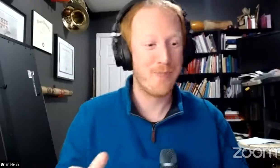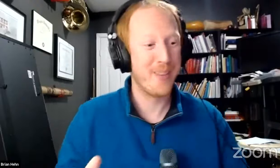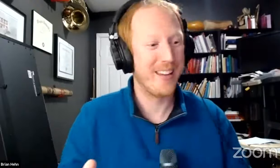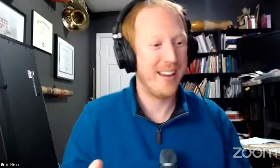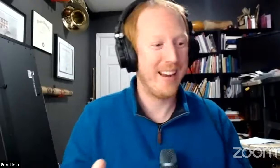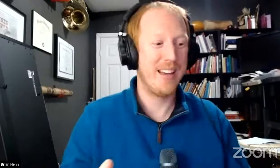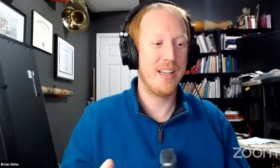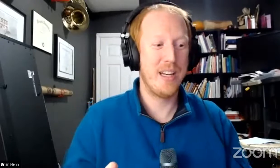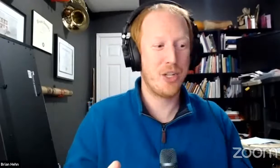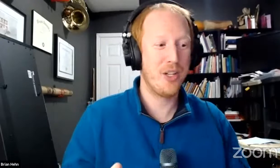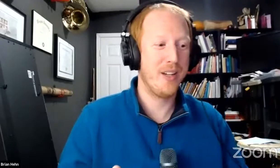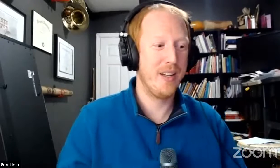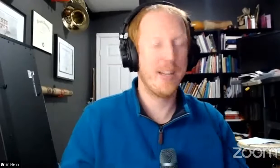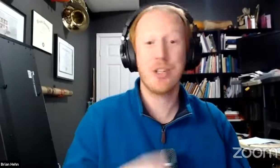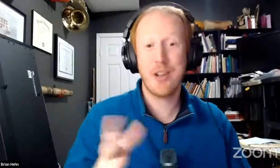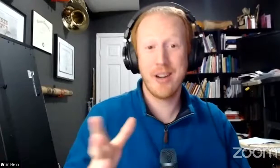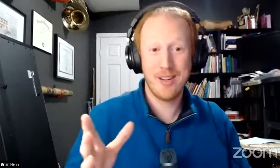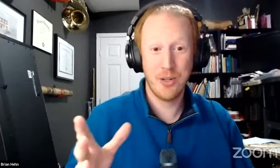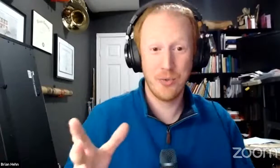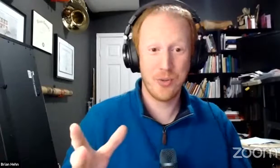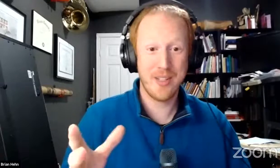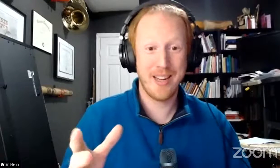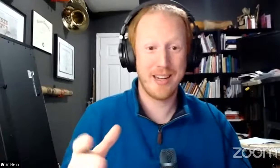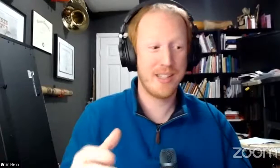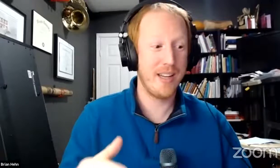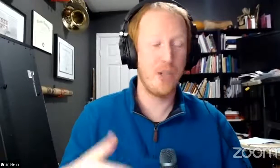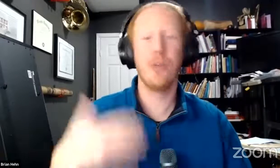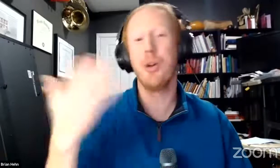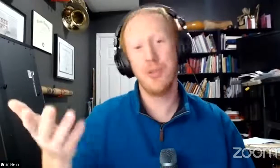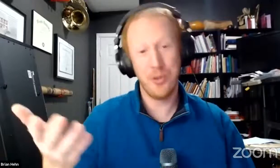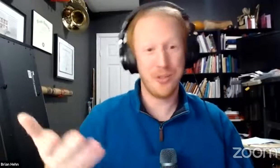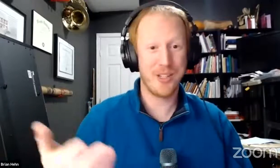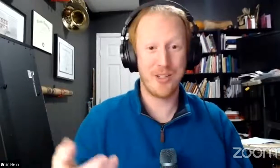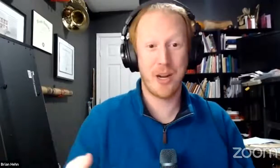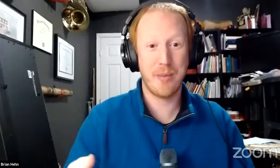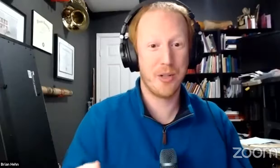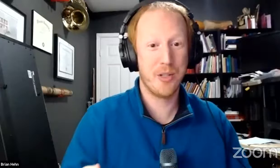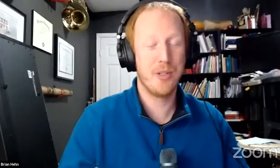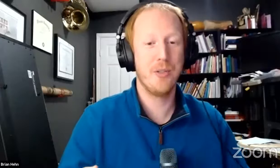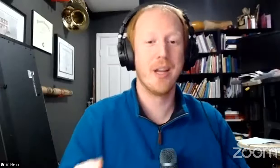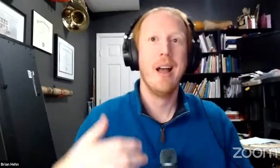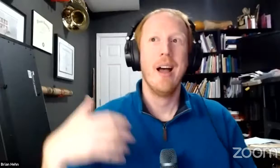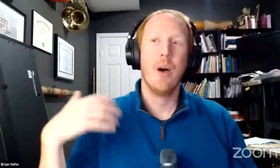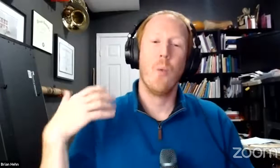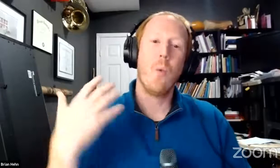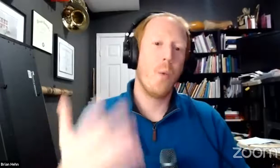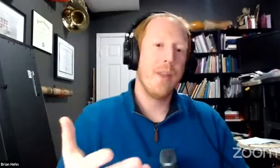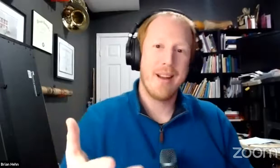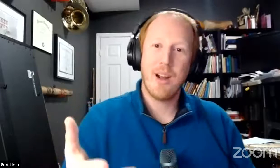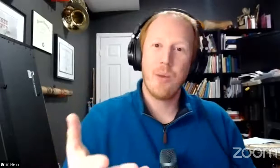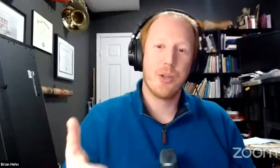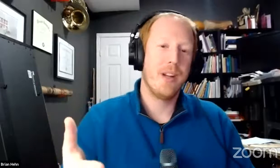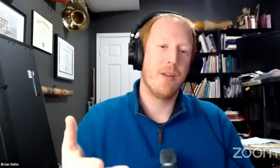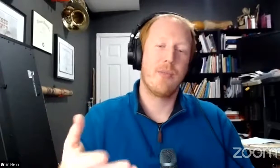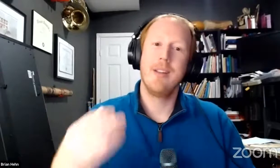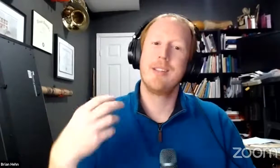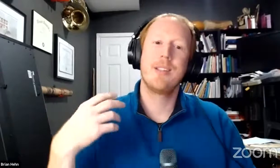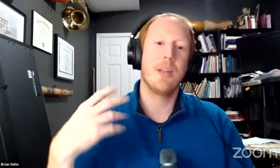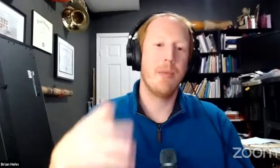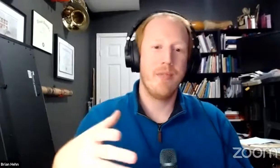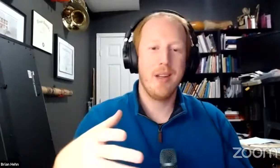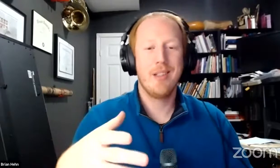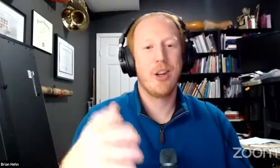interpreter training program at the University of Wisconsin-Milwaukee as part of my role there at the school. And so when I got